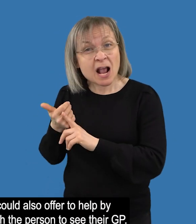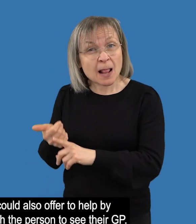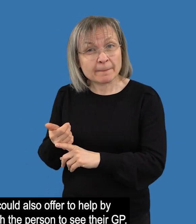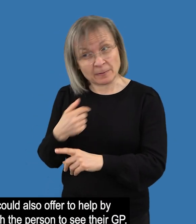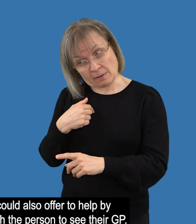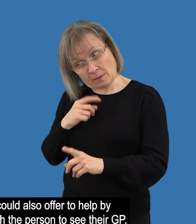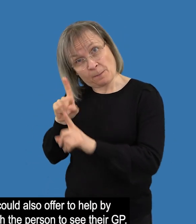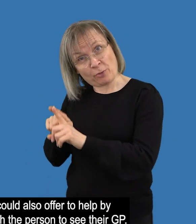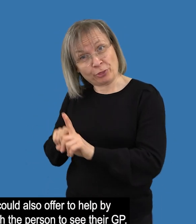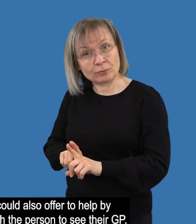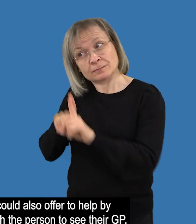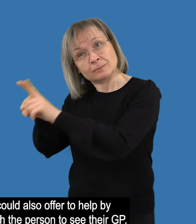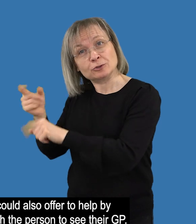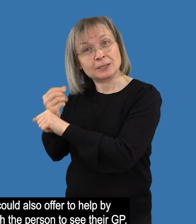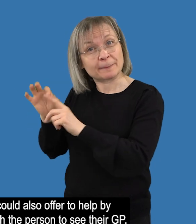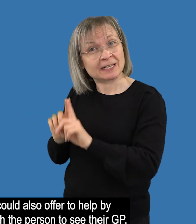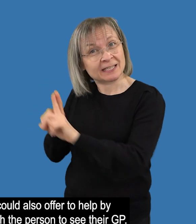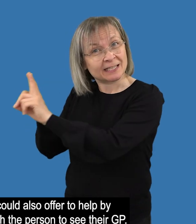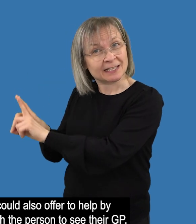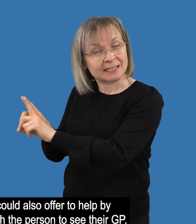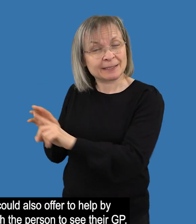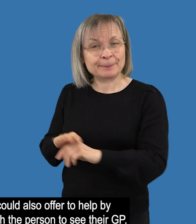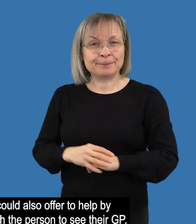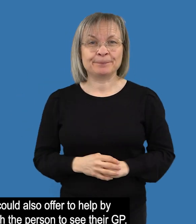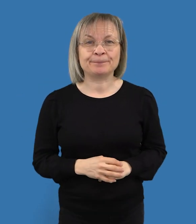to help by going with the person to see their GP.